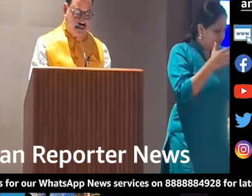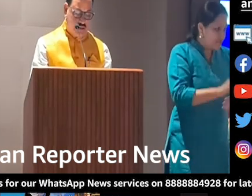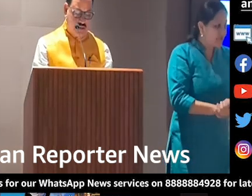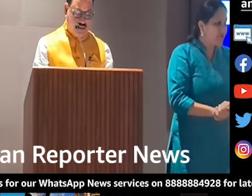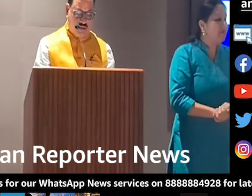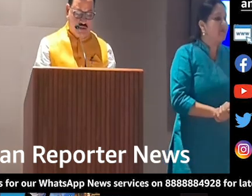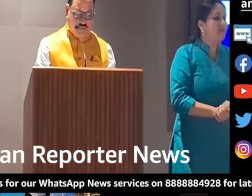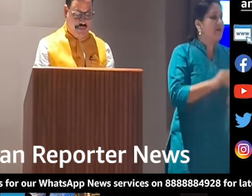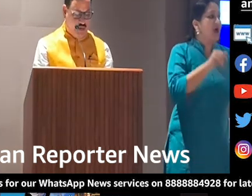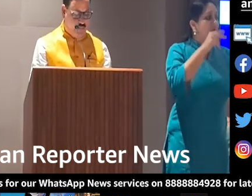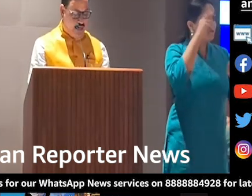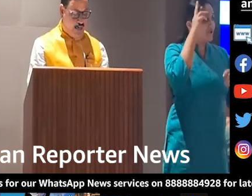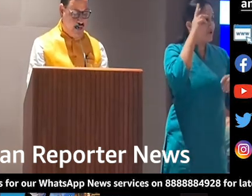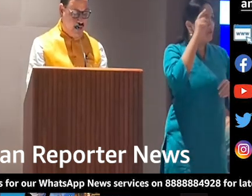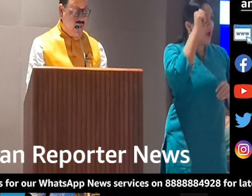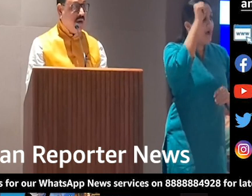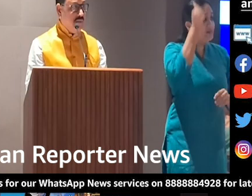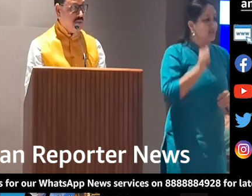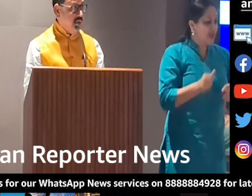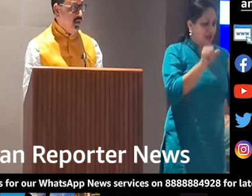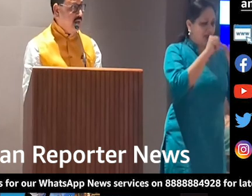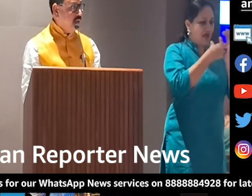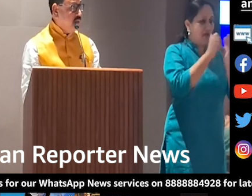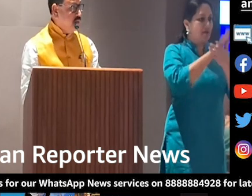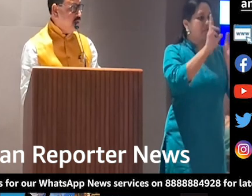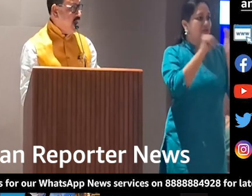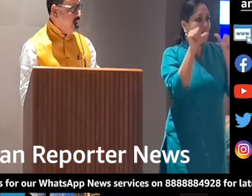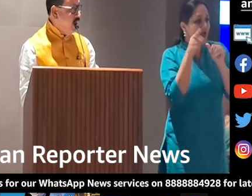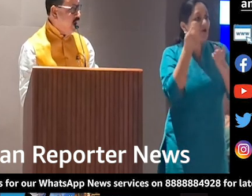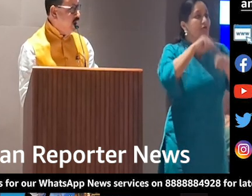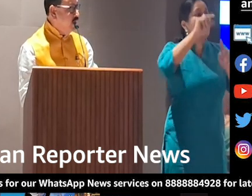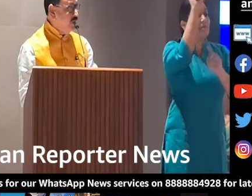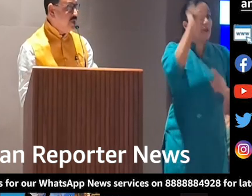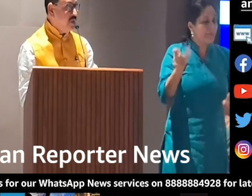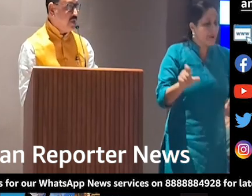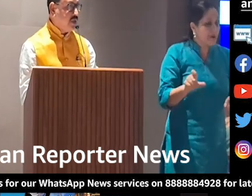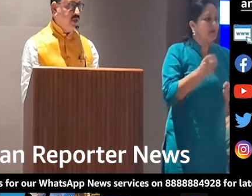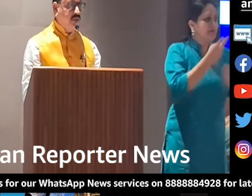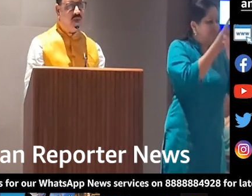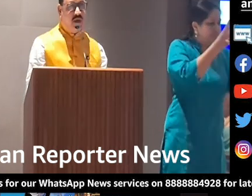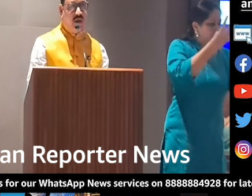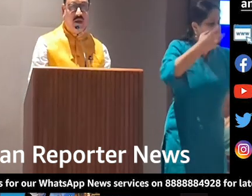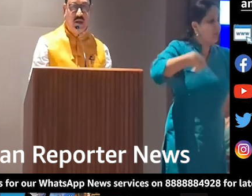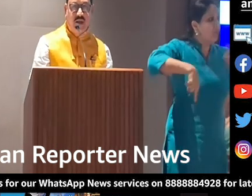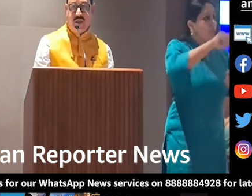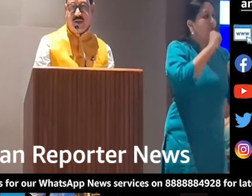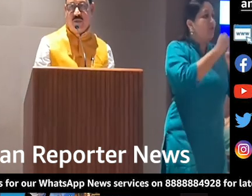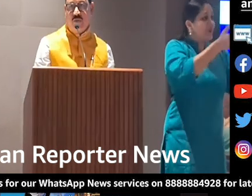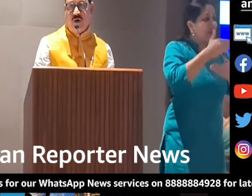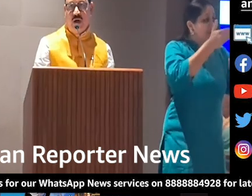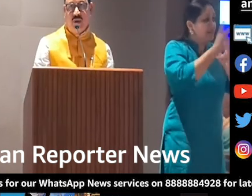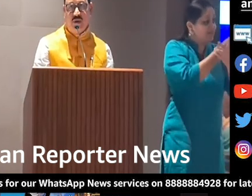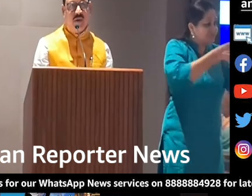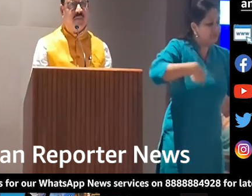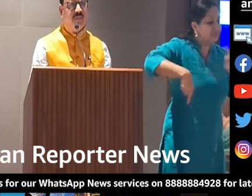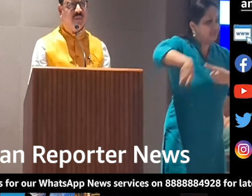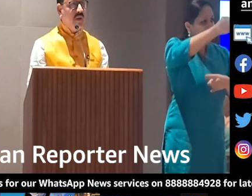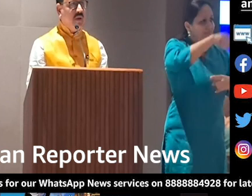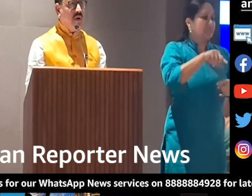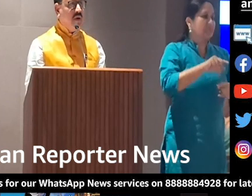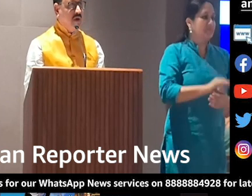Khan from Nepal, Mr. Anant Joshi, and all those esteemed guests who have come